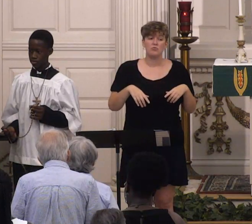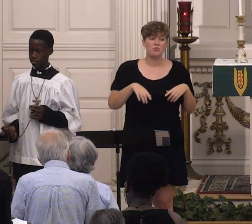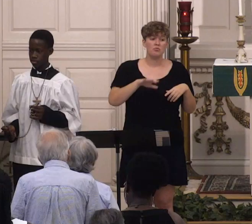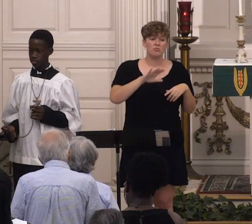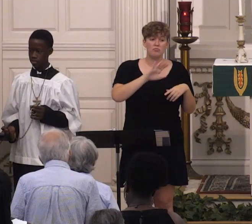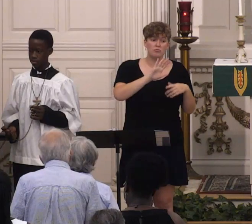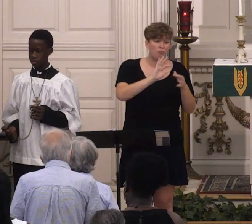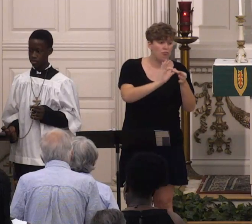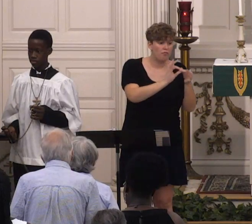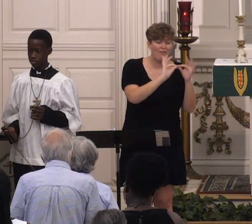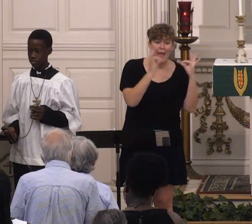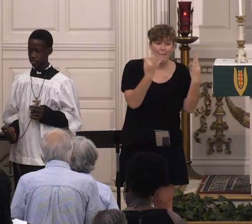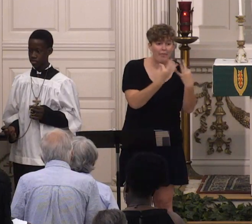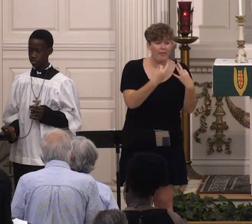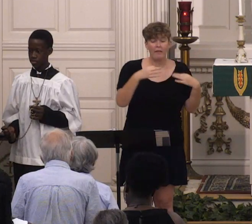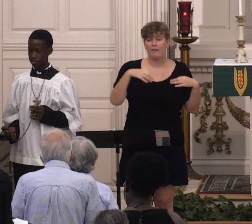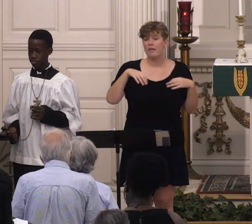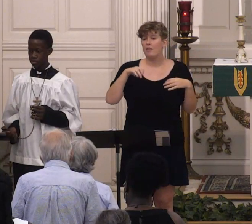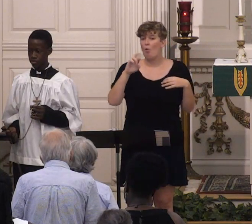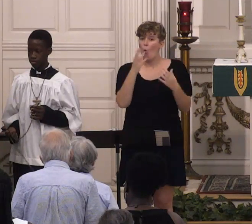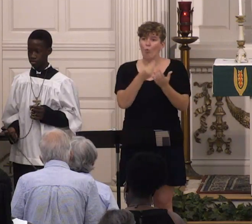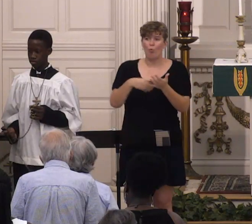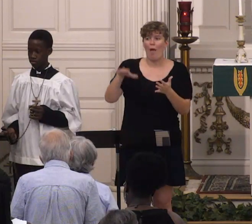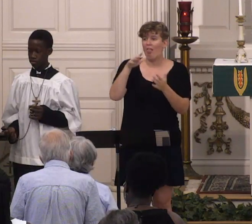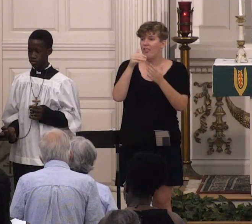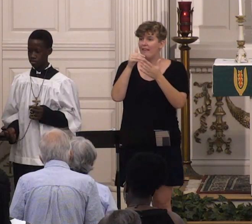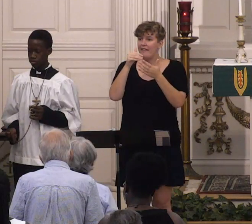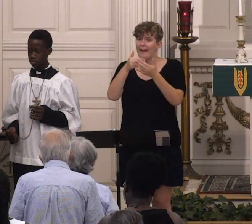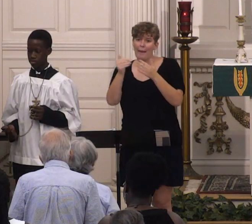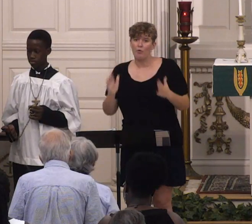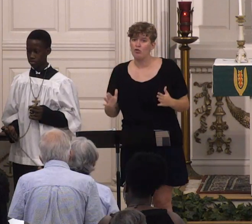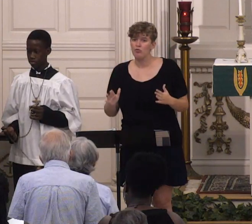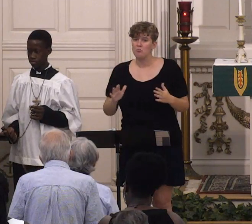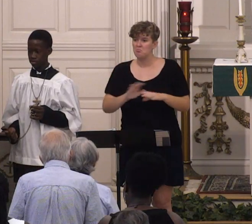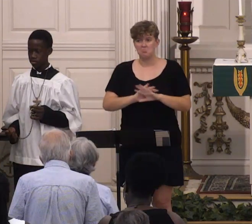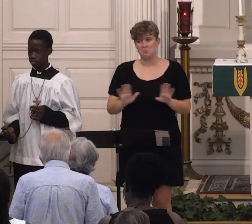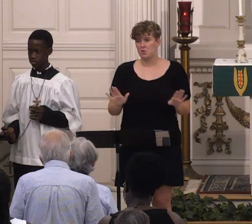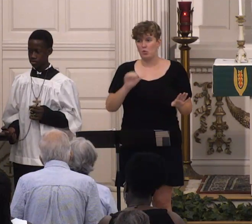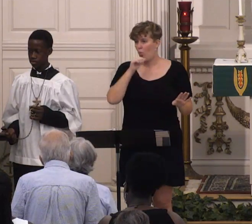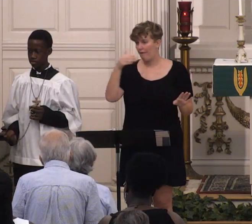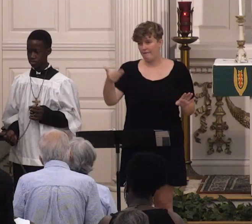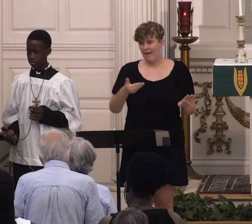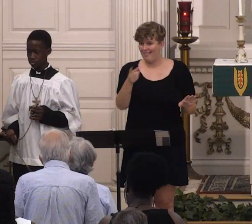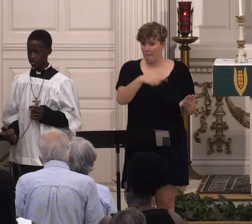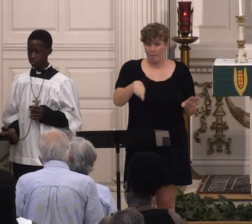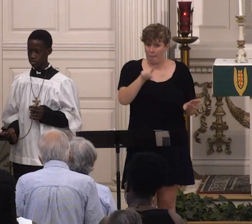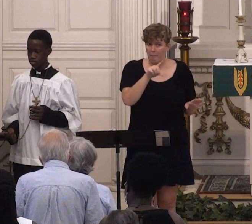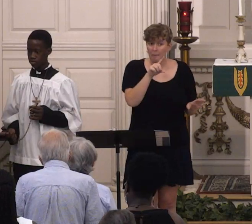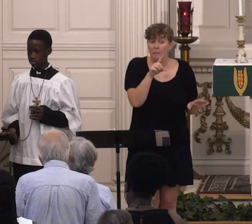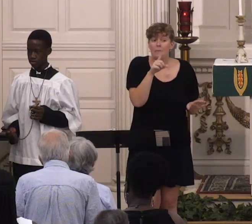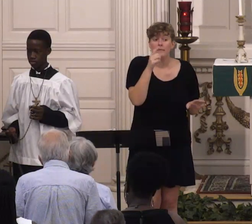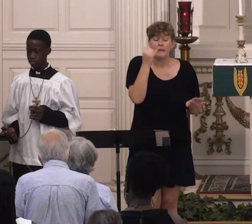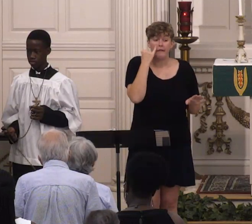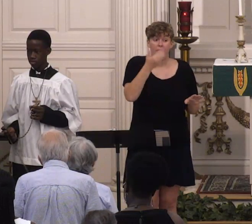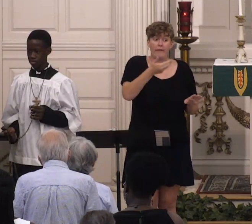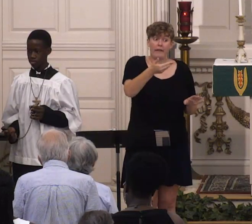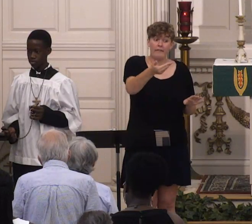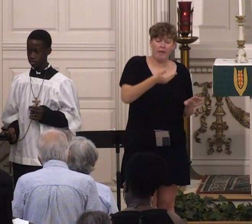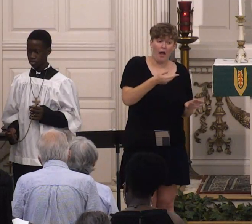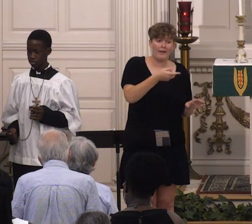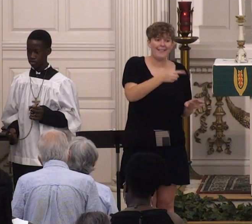your relatives or your wealthy neighbors, in case they may invite you